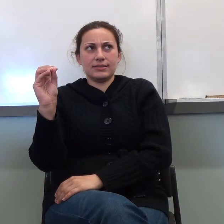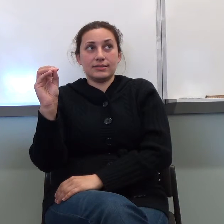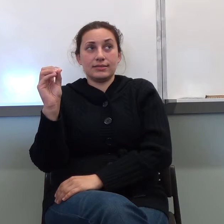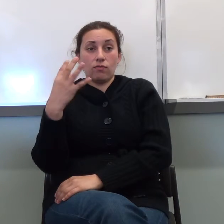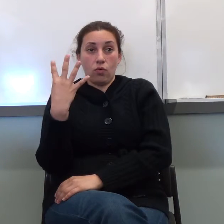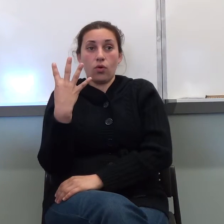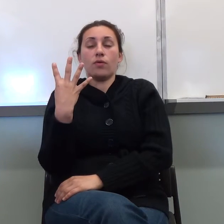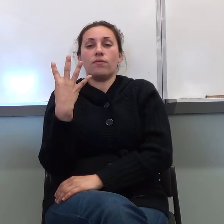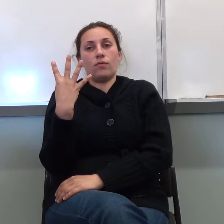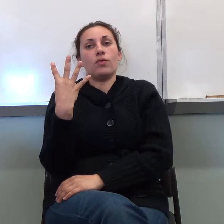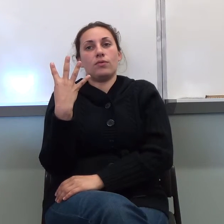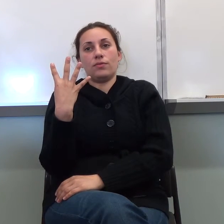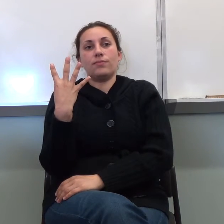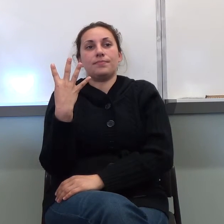4.